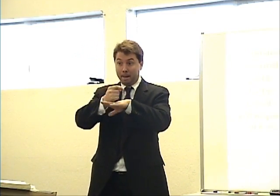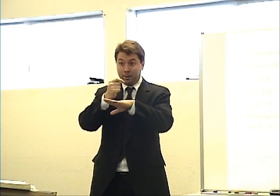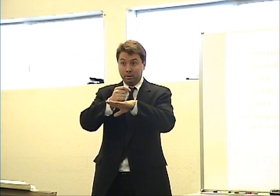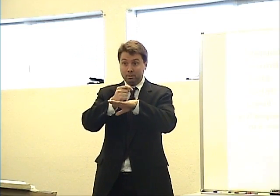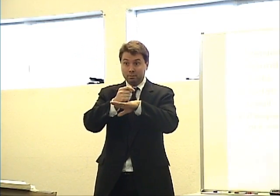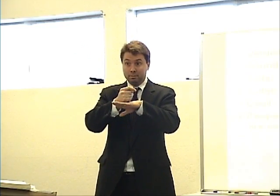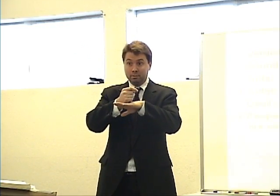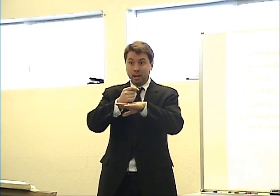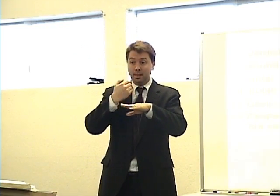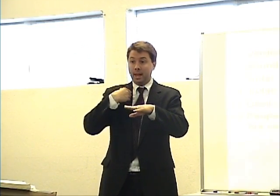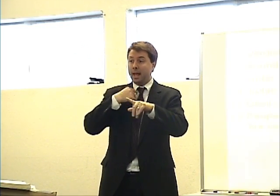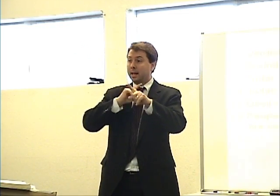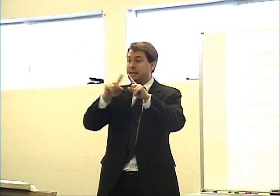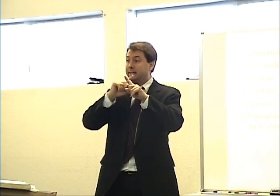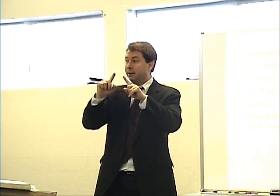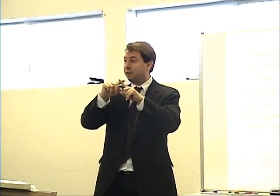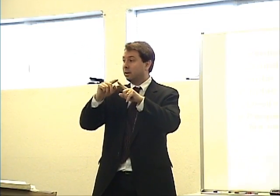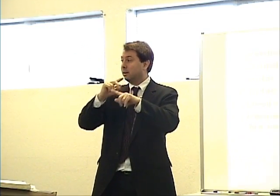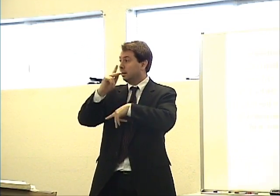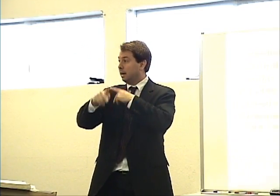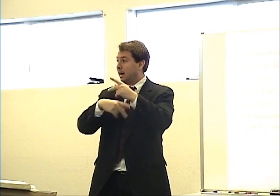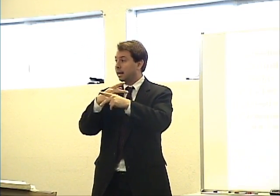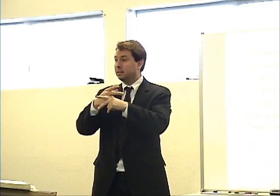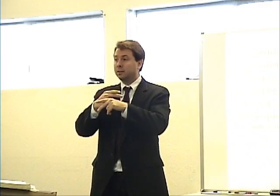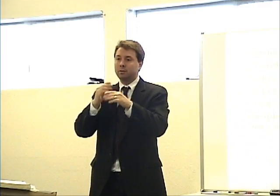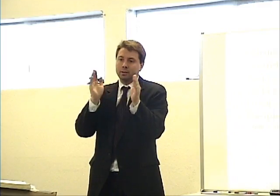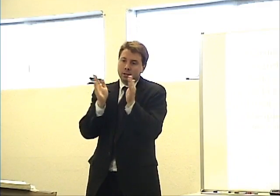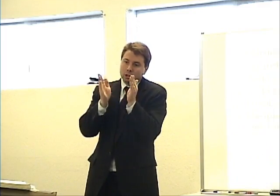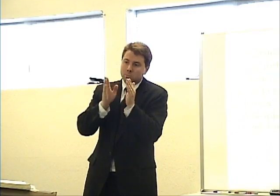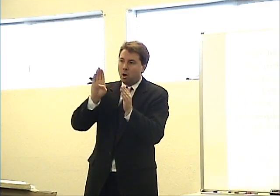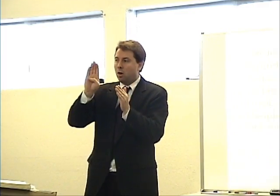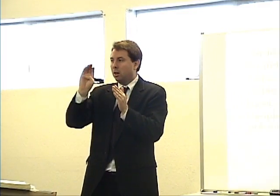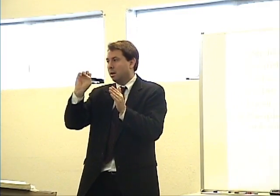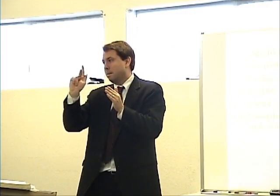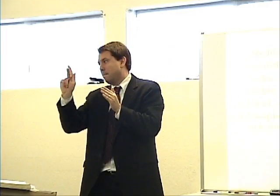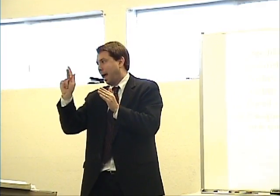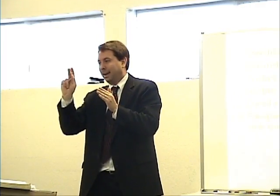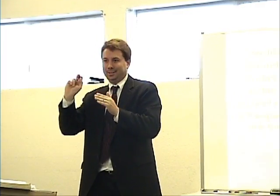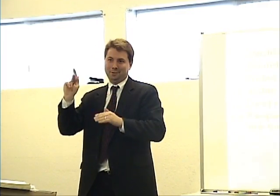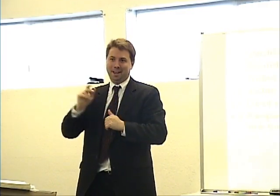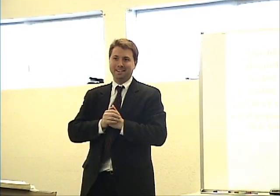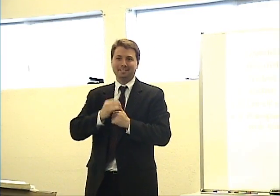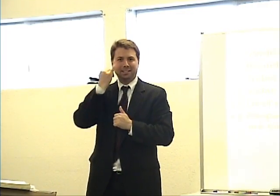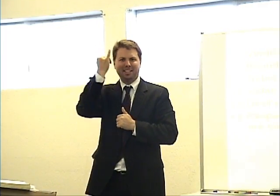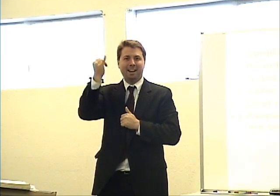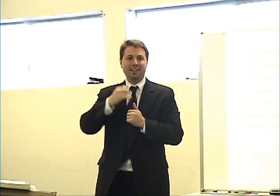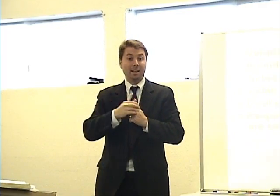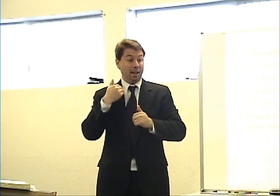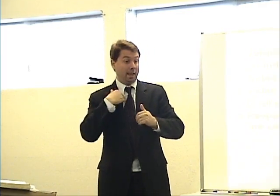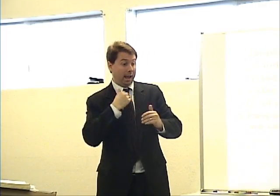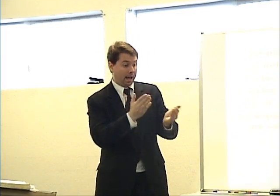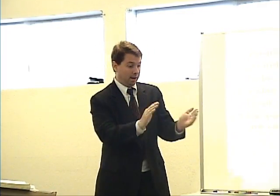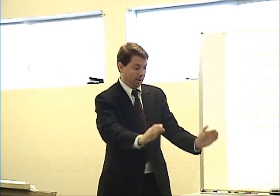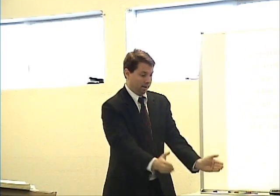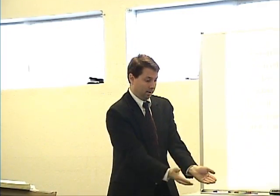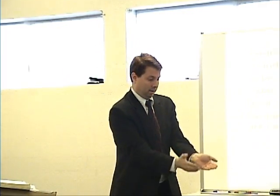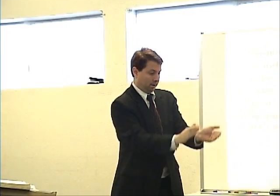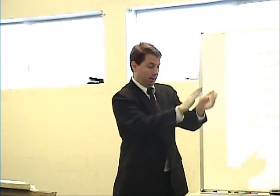temple, they had different kinds of small banks, okay? That's the idea. They had